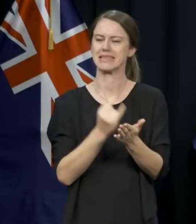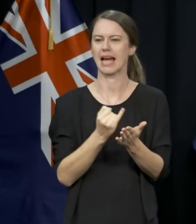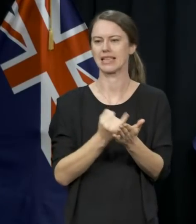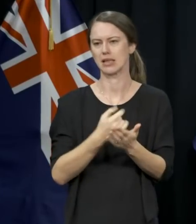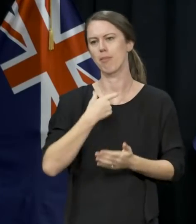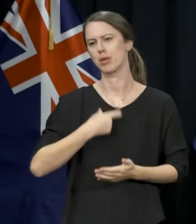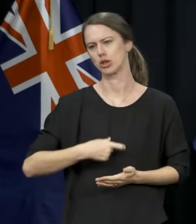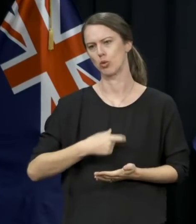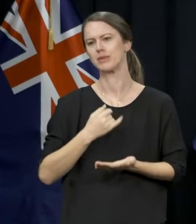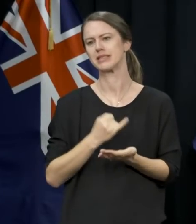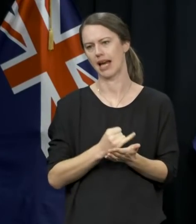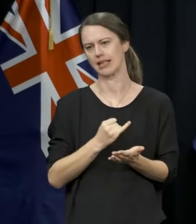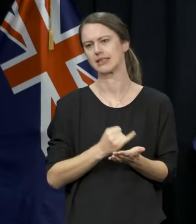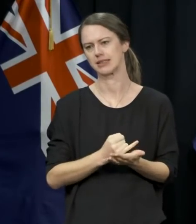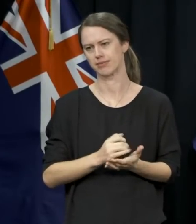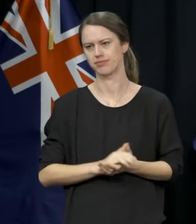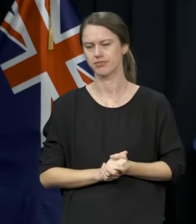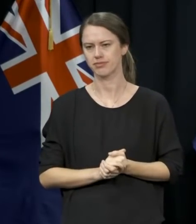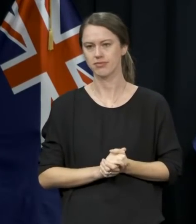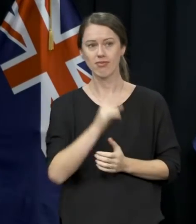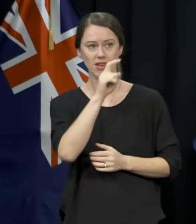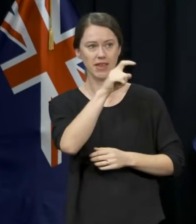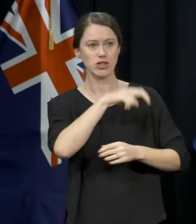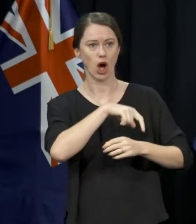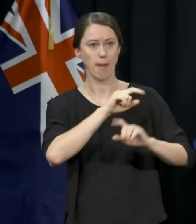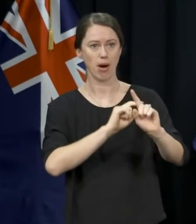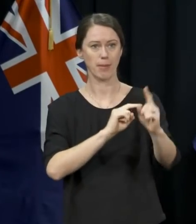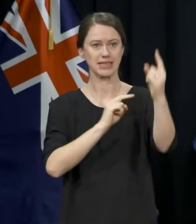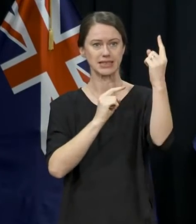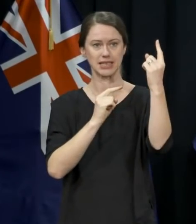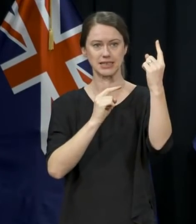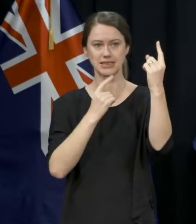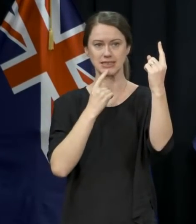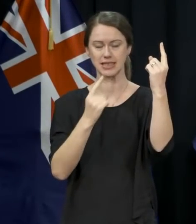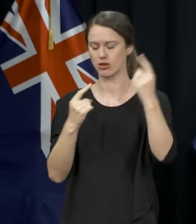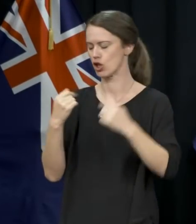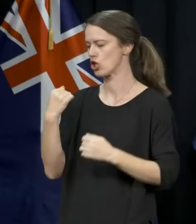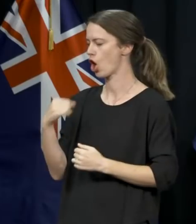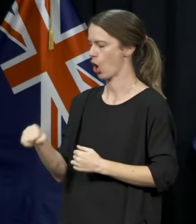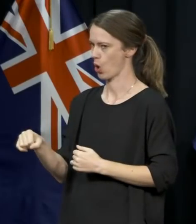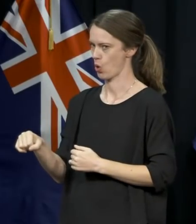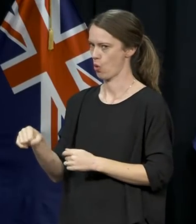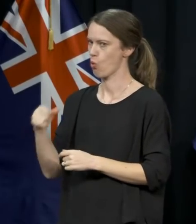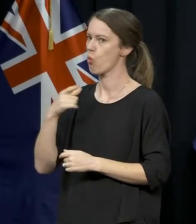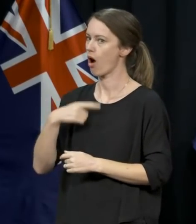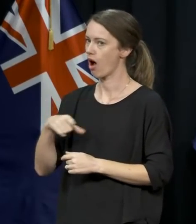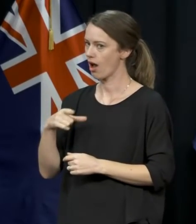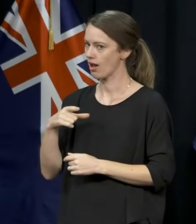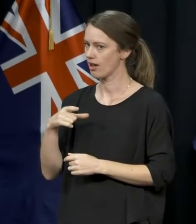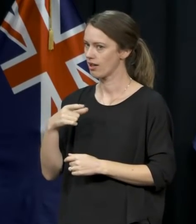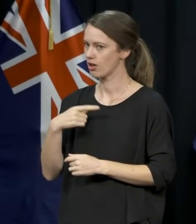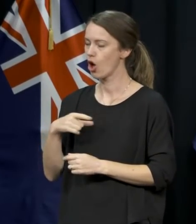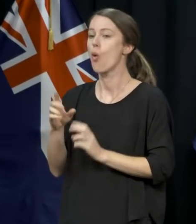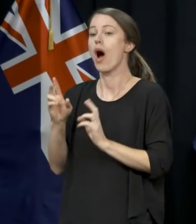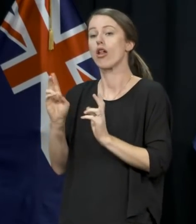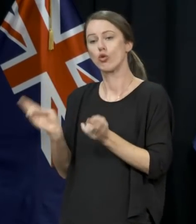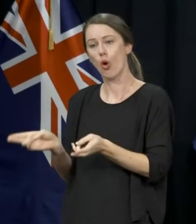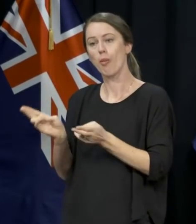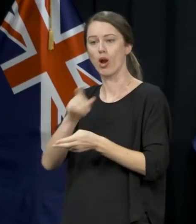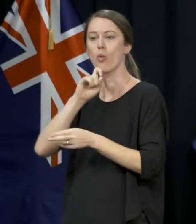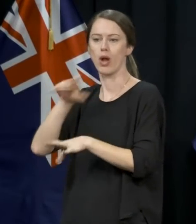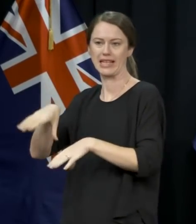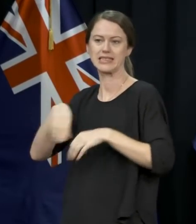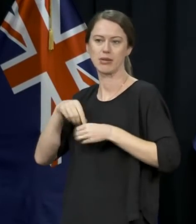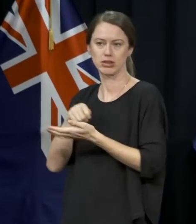capacity. The Prime Minister made it clear at the time that under normal circumstances she would have accepted that